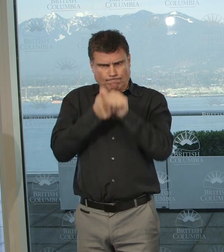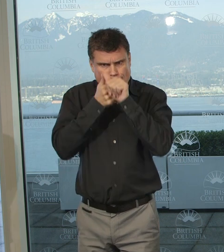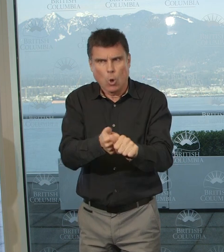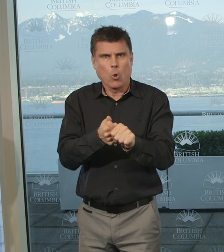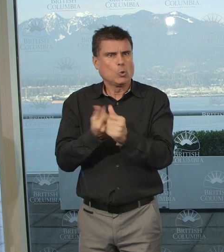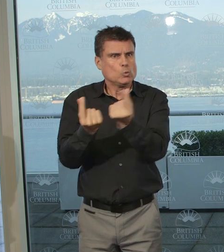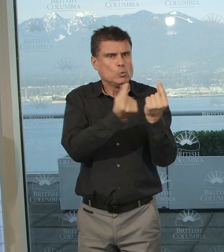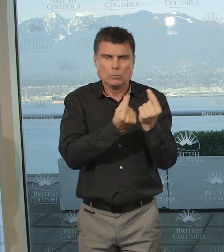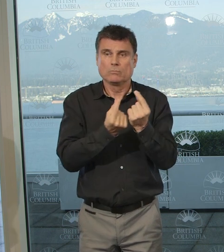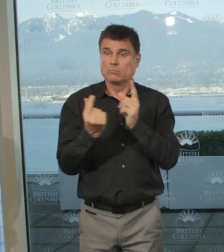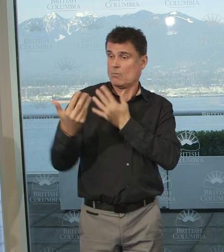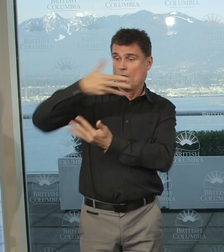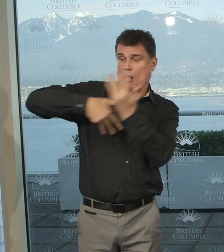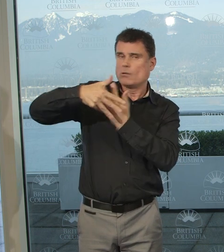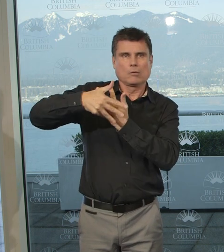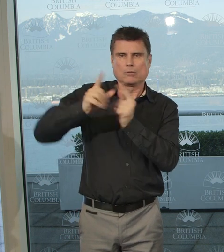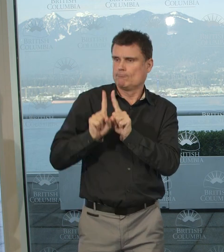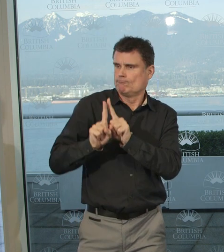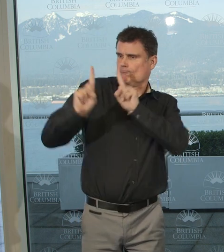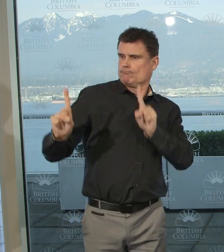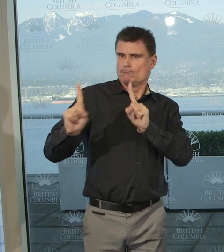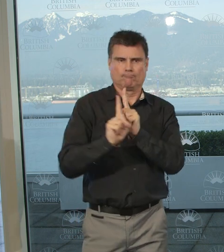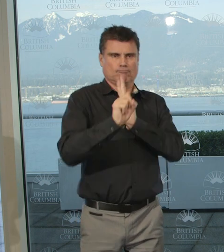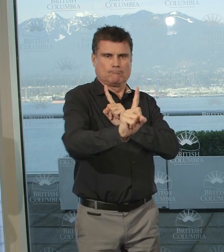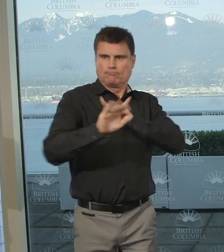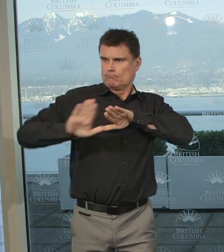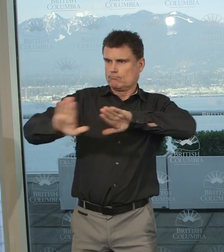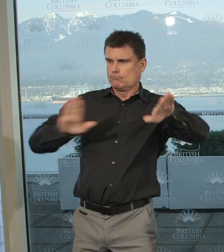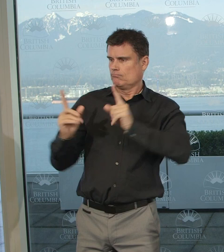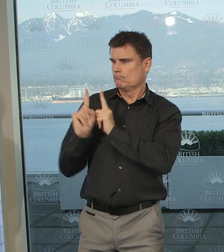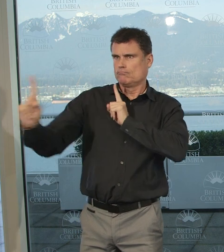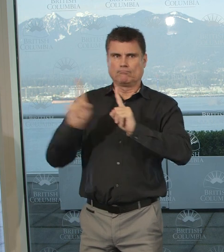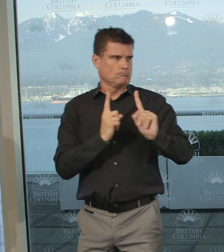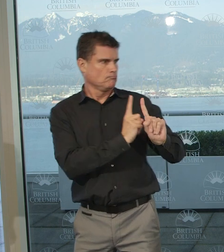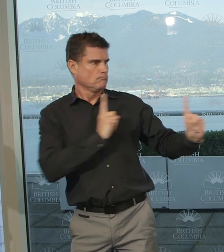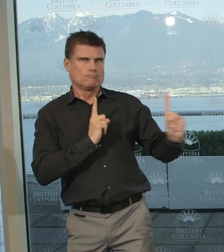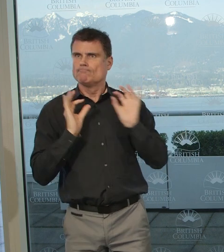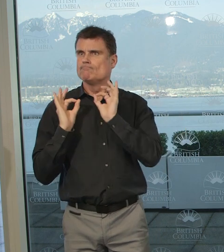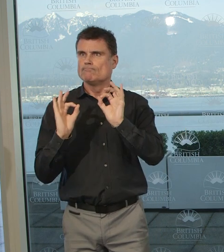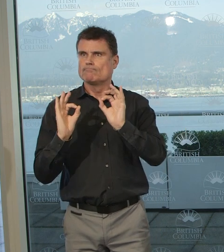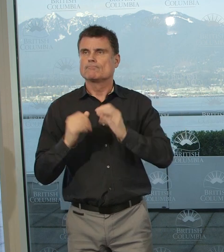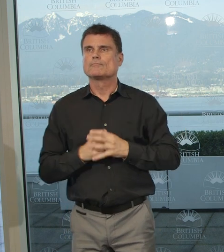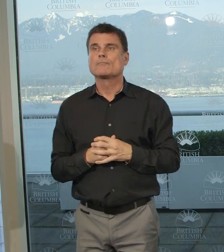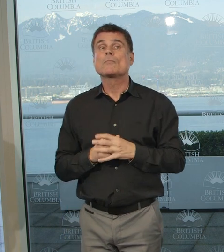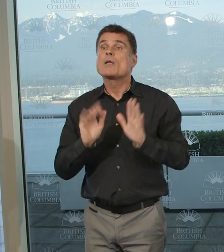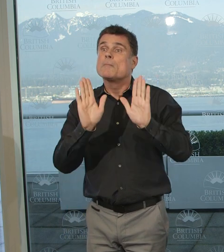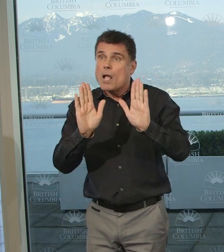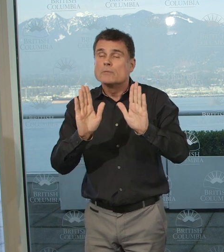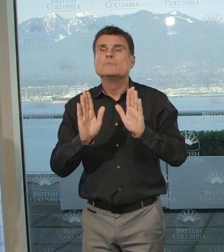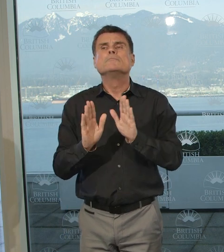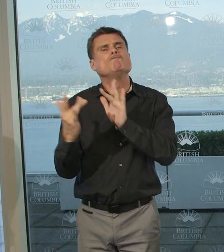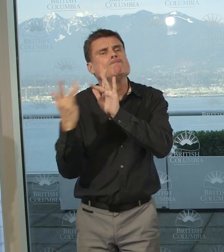as we've directed, but maintaining that so important social connection that we have with each other and that we continue to need. There are